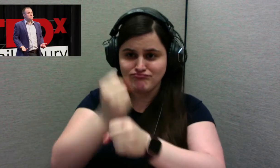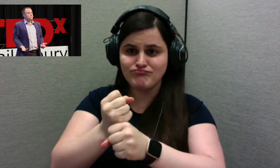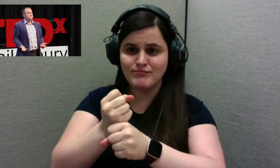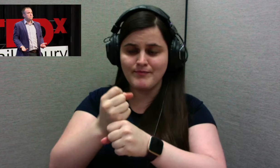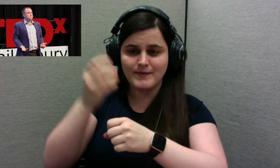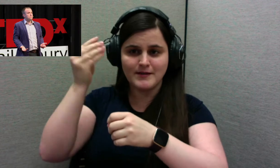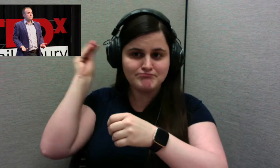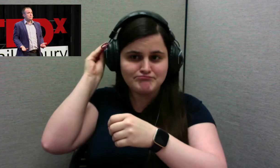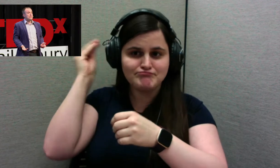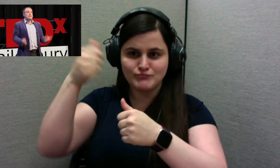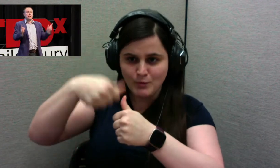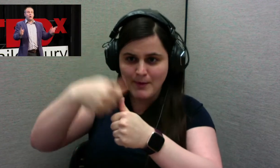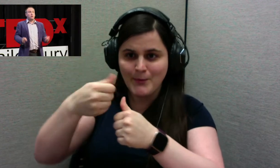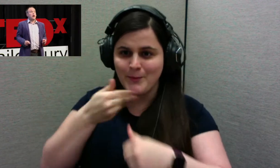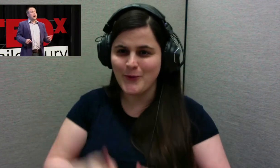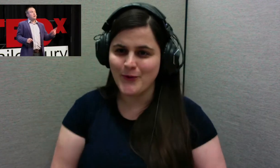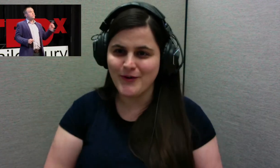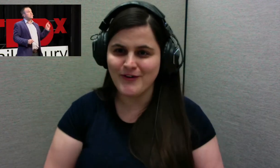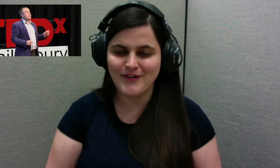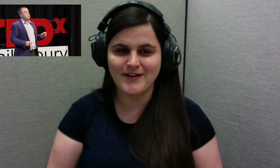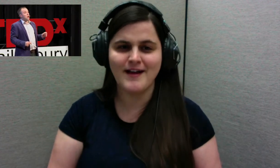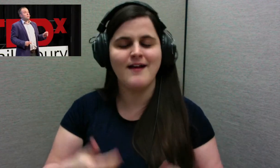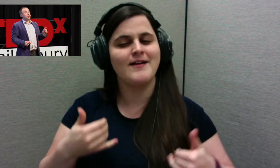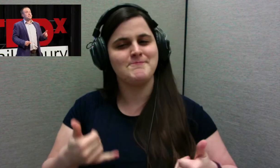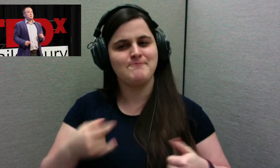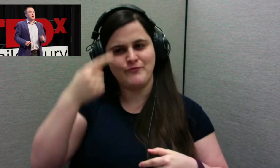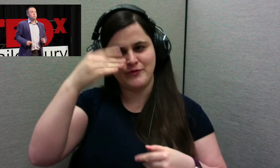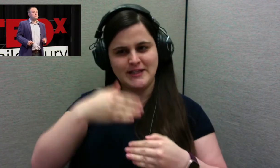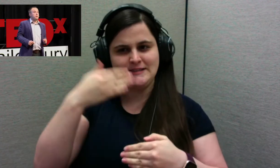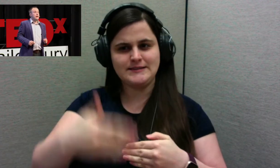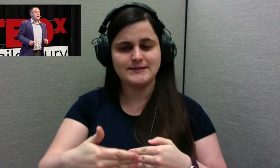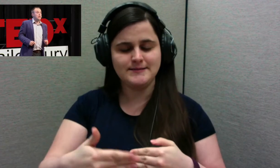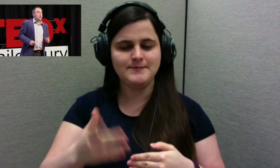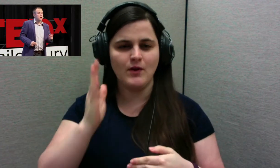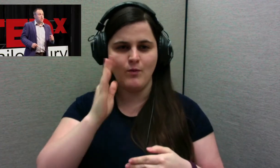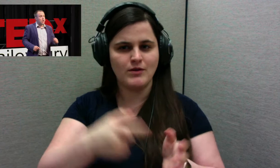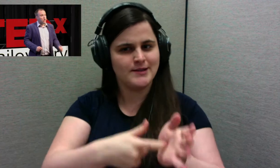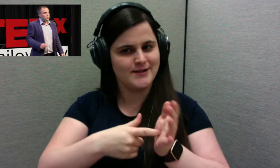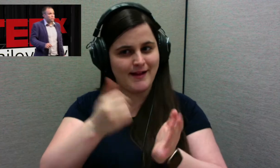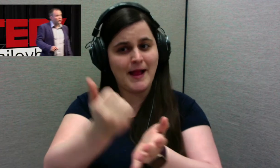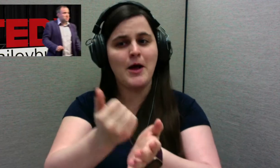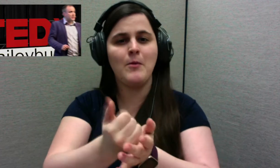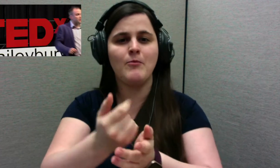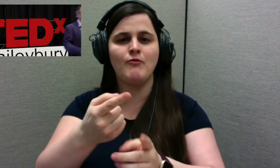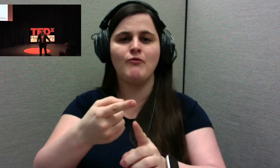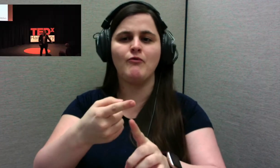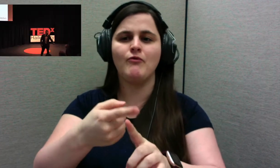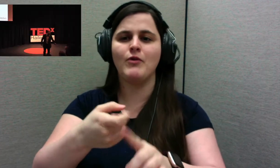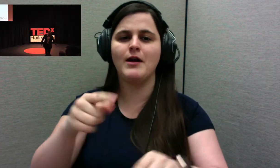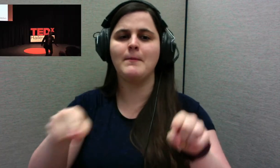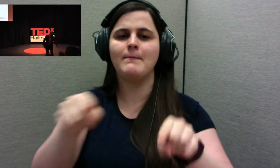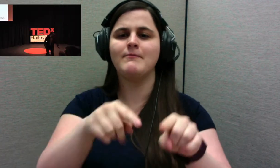it. Now, for this next part, I'm going to need some help from a couple of volunteers.